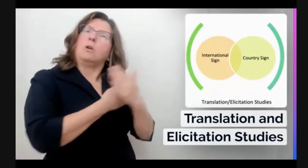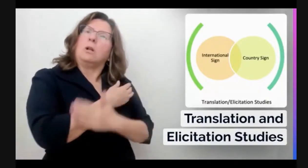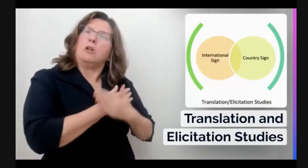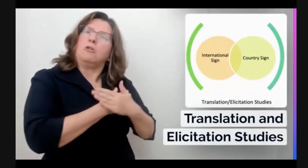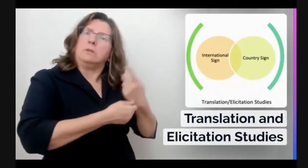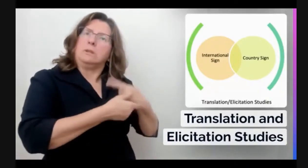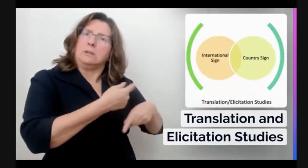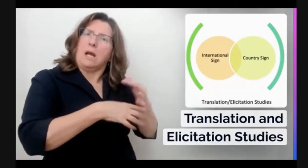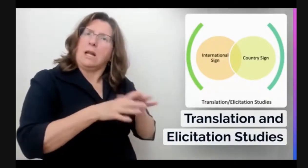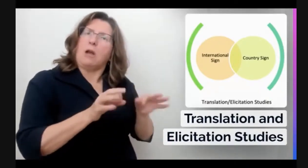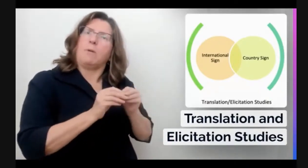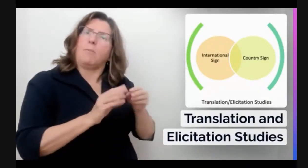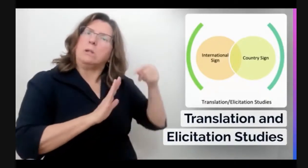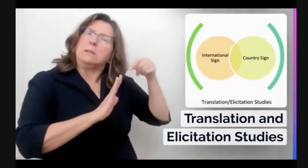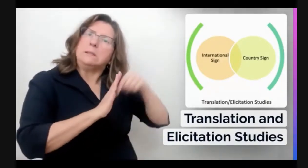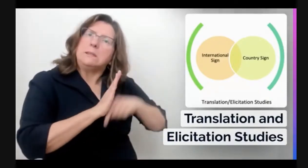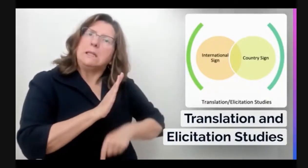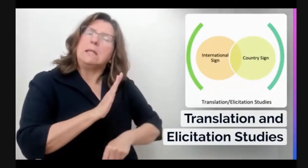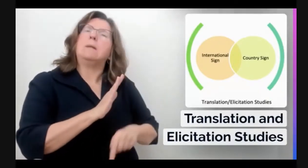language.